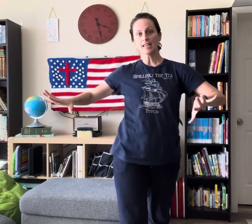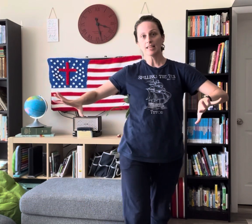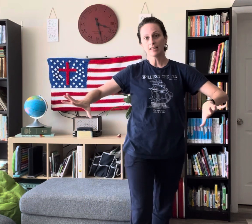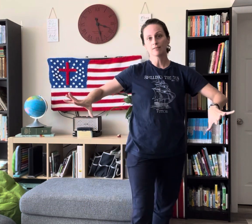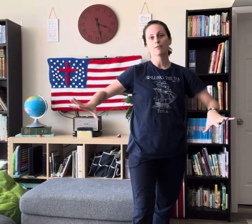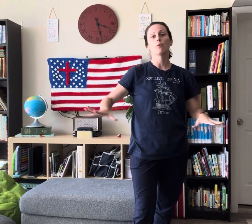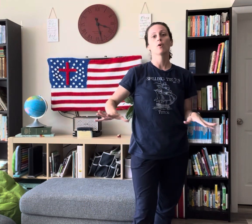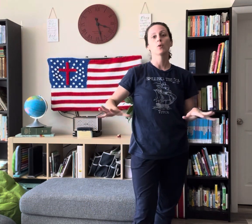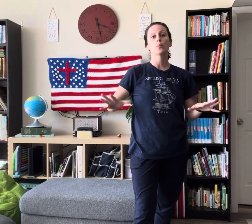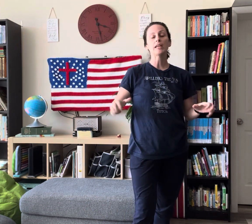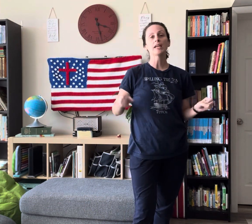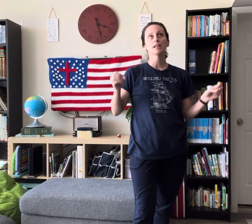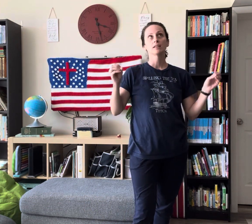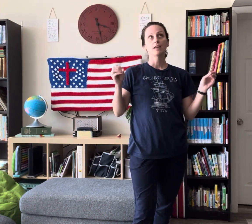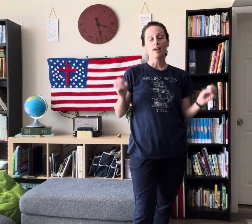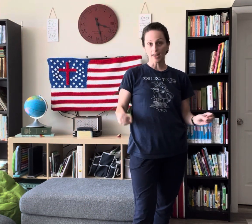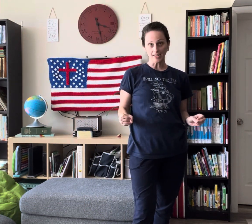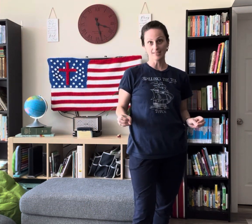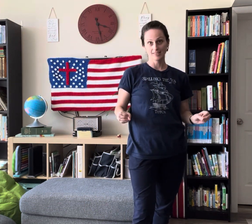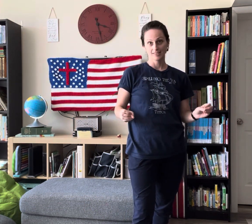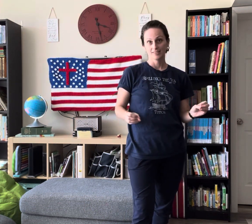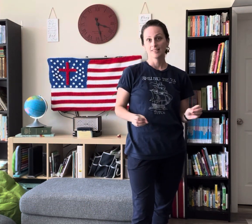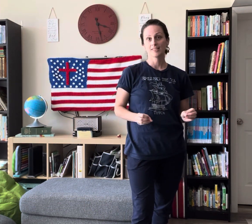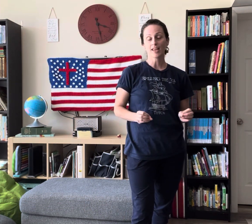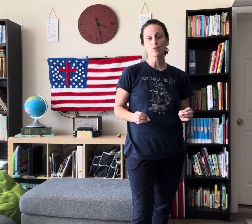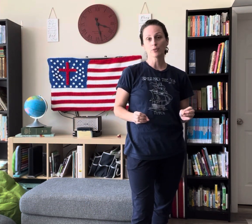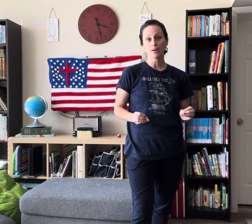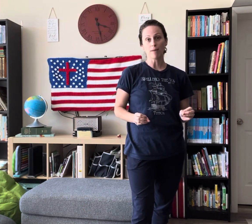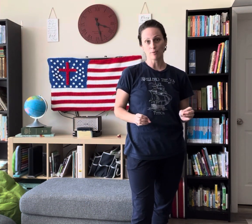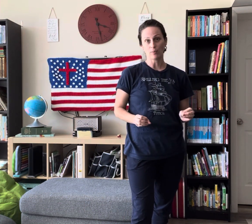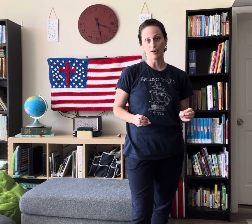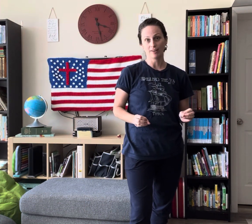That is it for week 8, cycle 3 memory work.